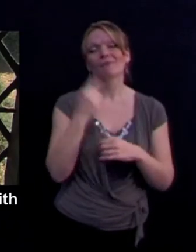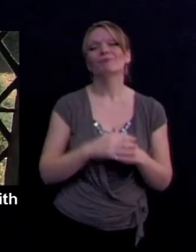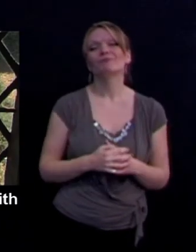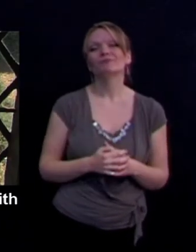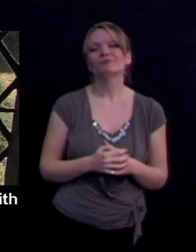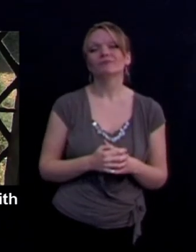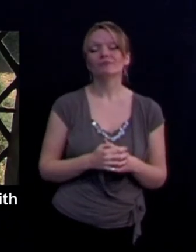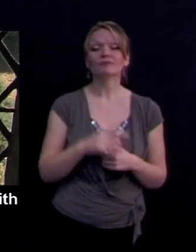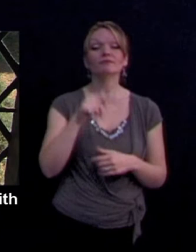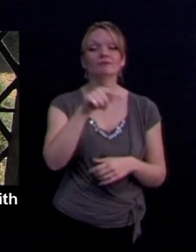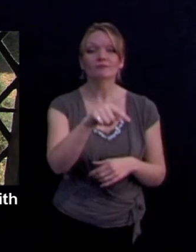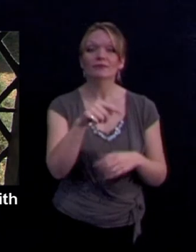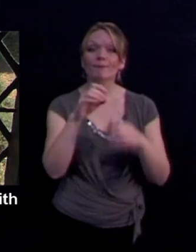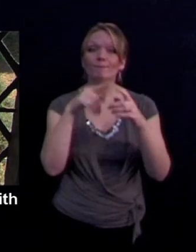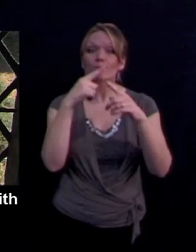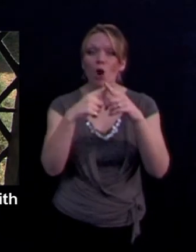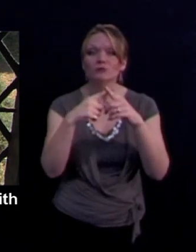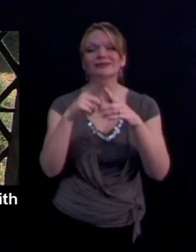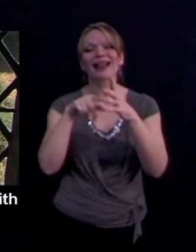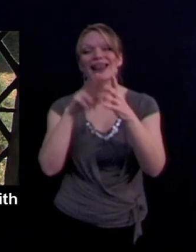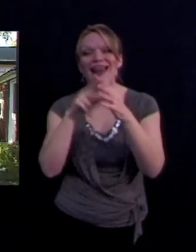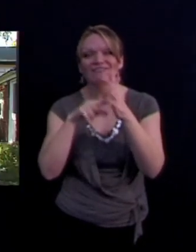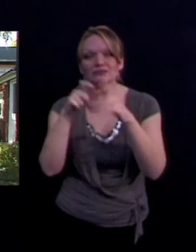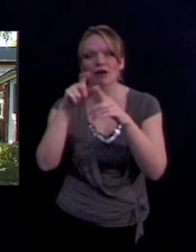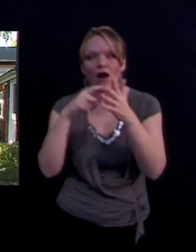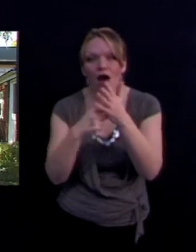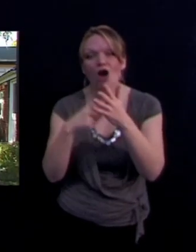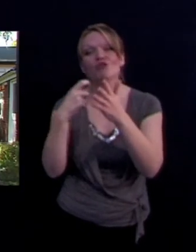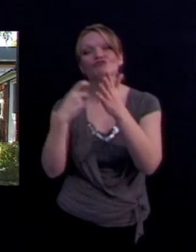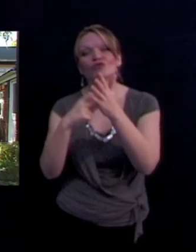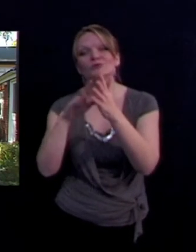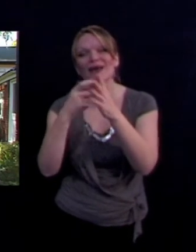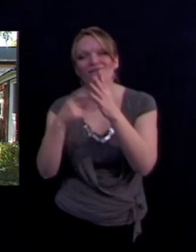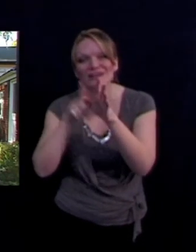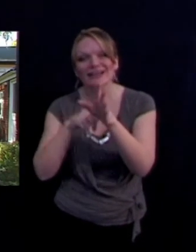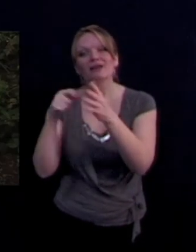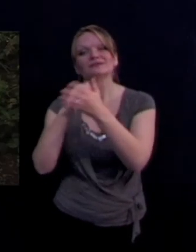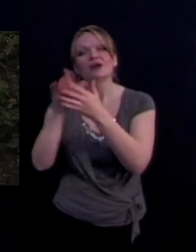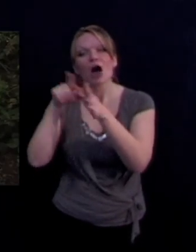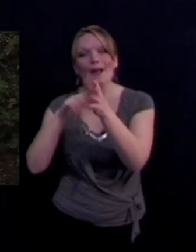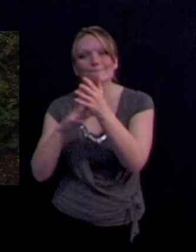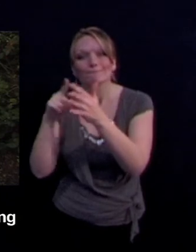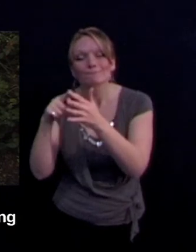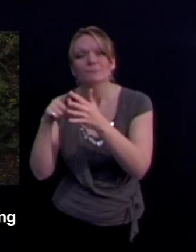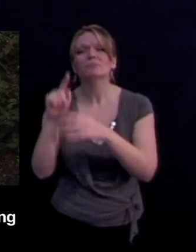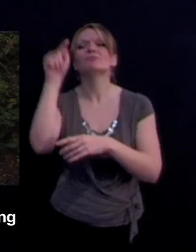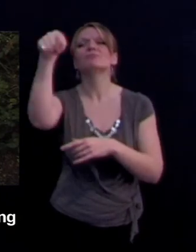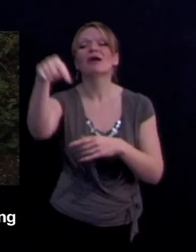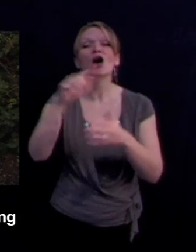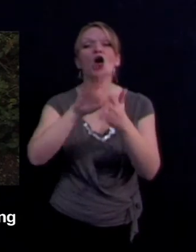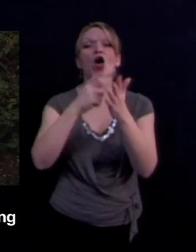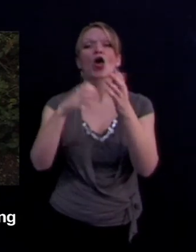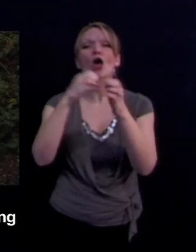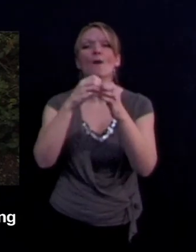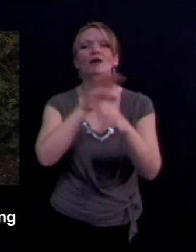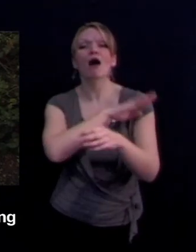Here box has been planted along with lavender, rosemary and thyme, and at the far end of the garden is a bed planted with herbs, which would have been used